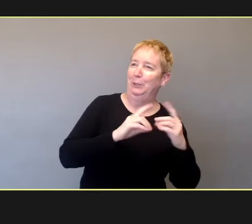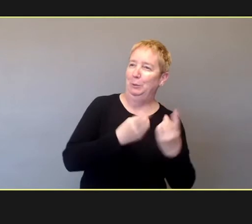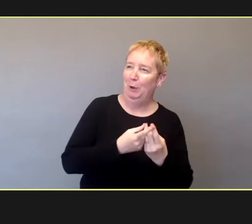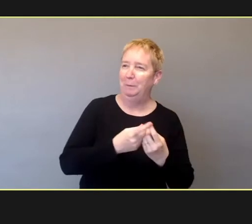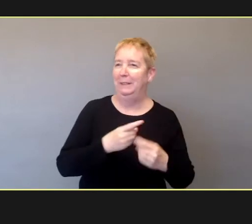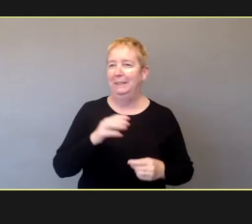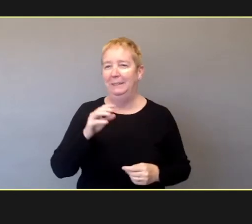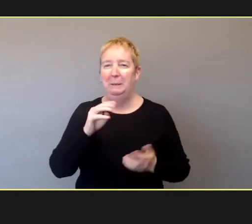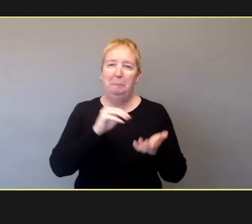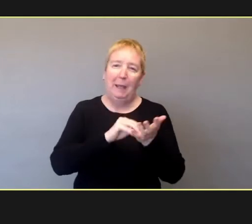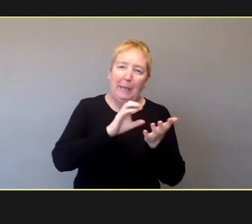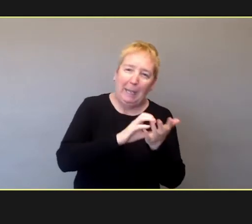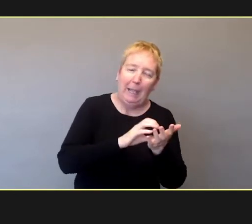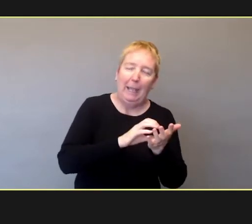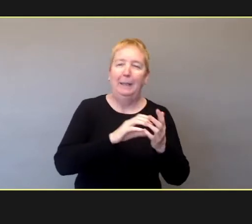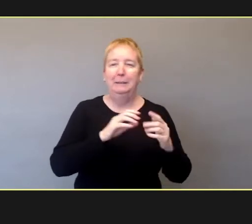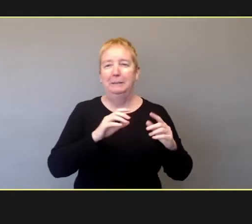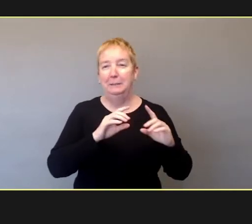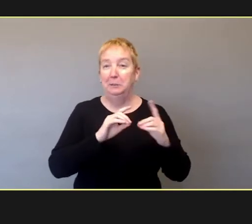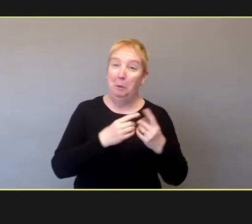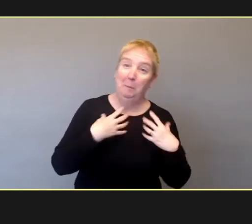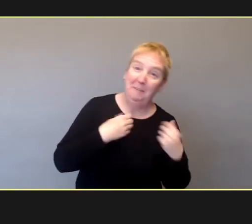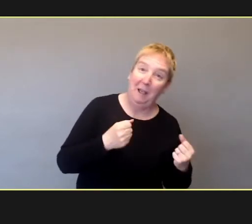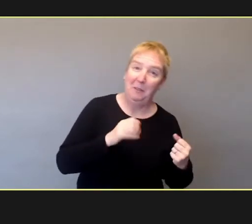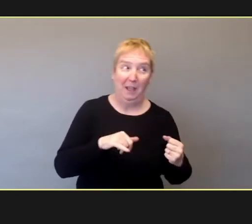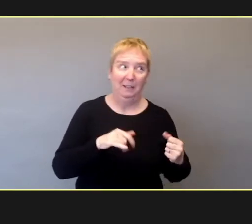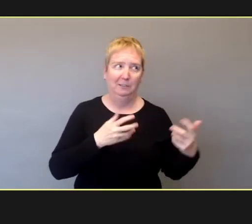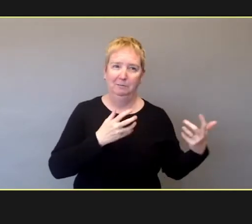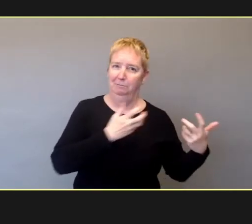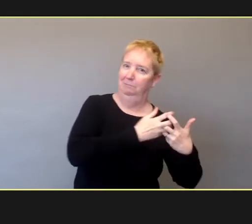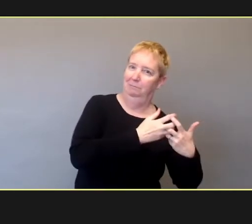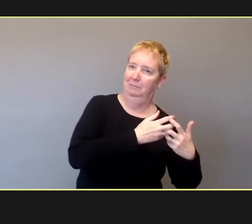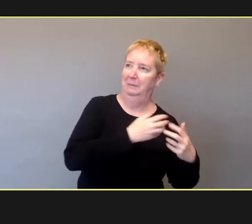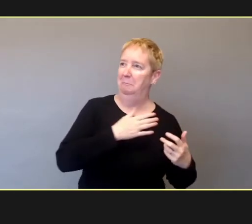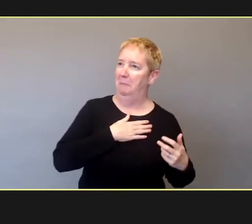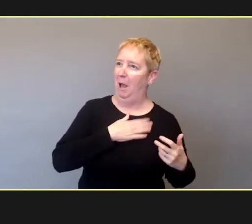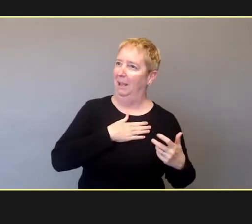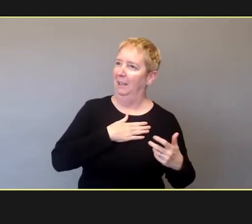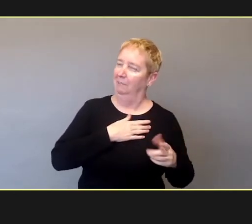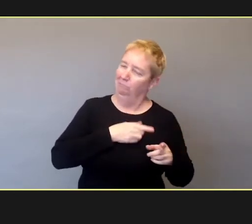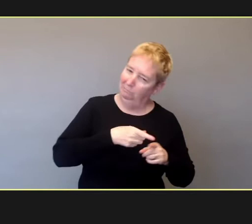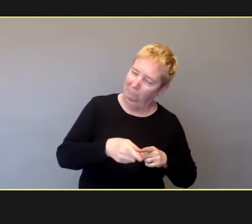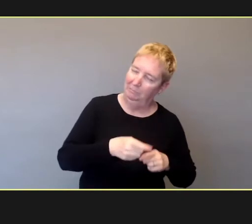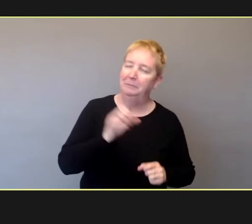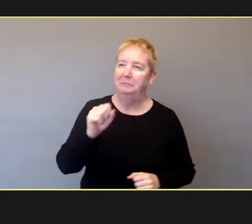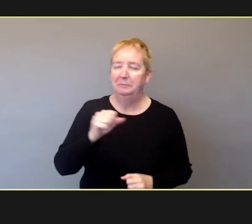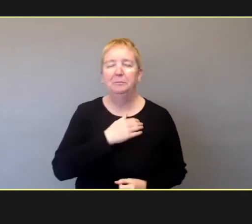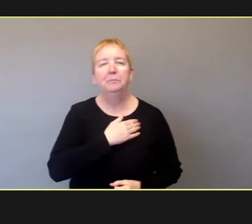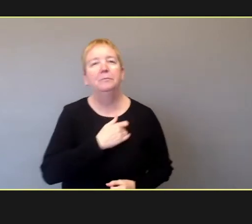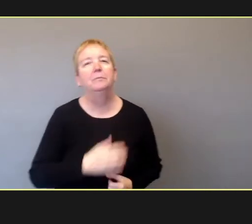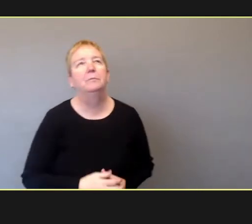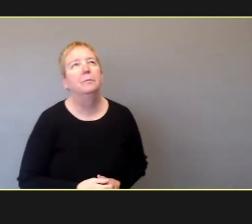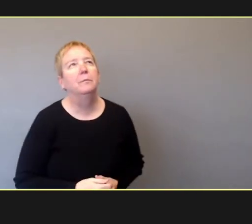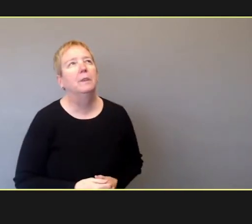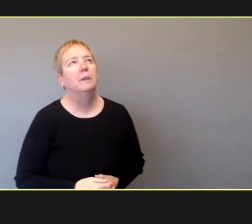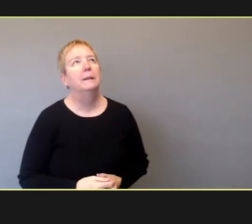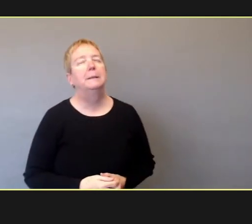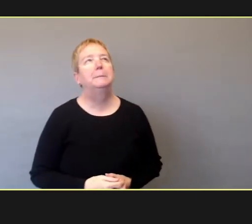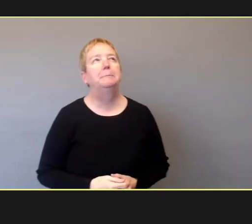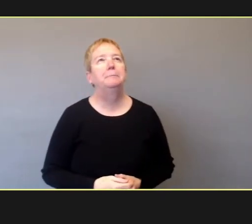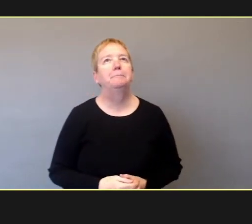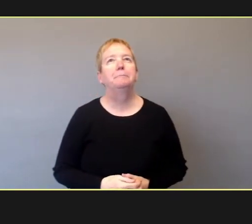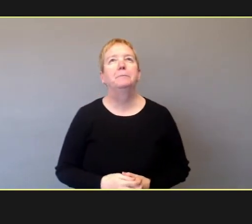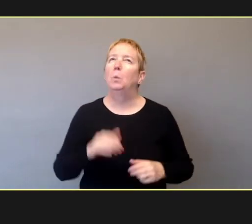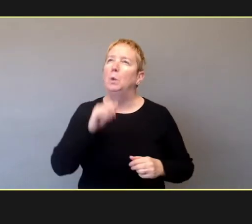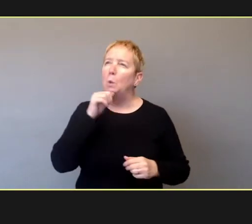of, I feel like I'm in my element with this, so thanks for asking. I think we don't have the numbers for